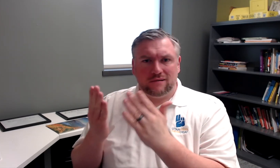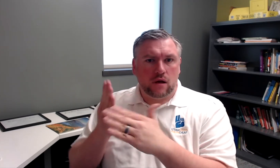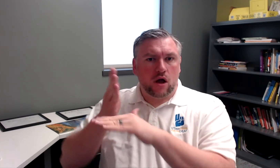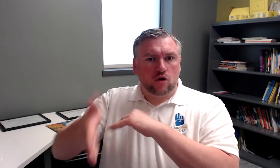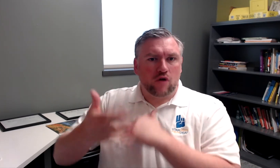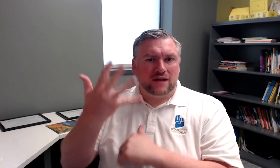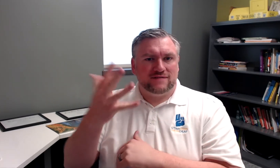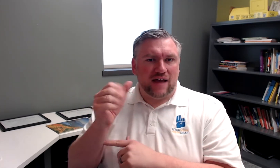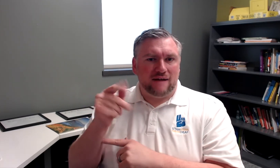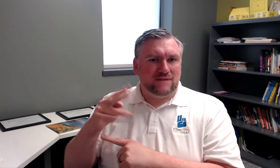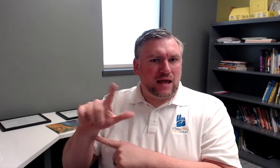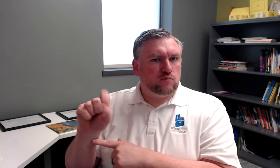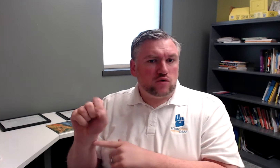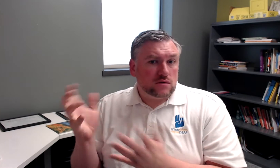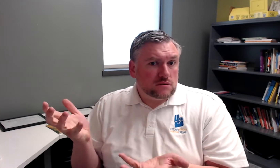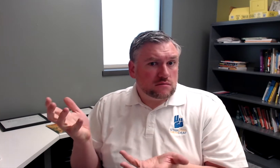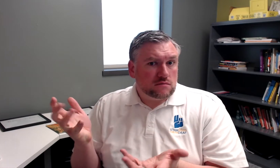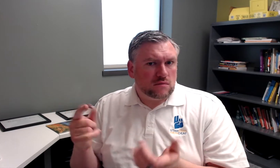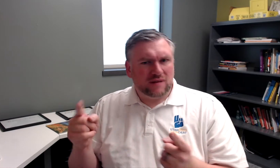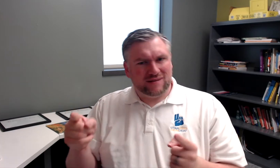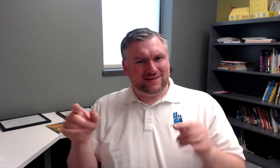reading time, read Across Five Aprils.